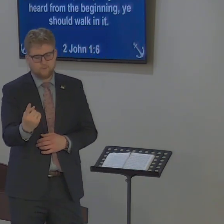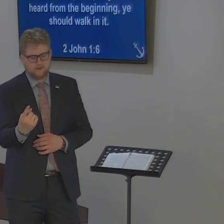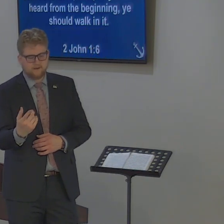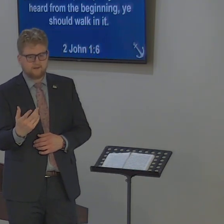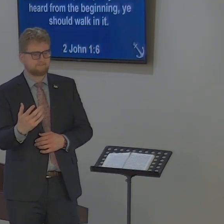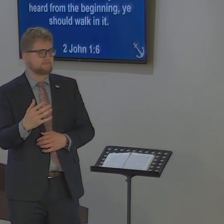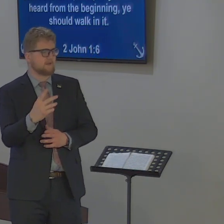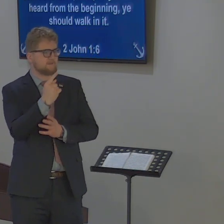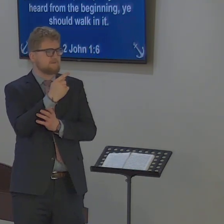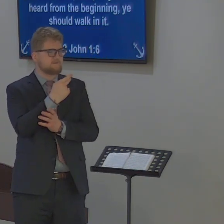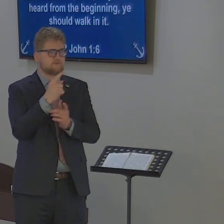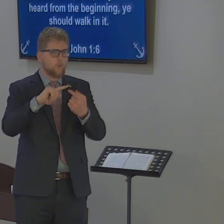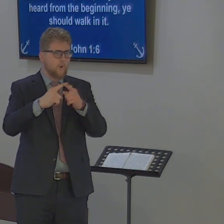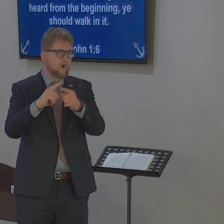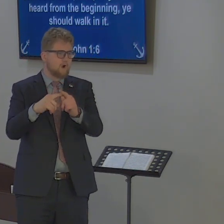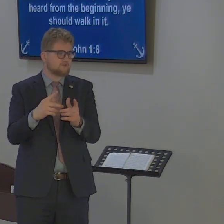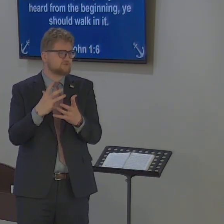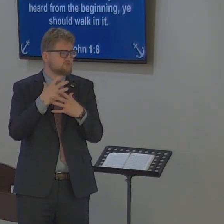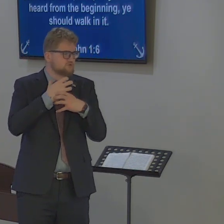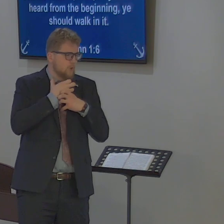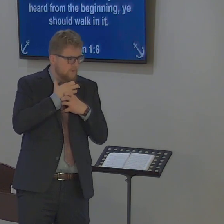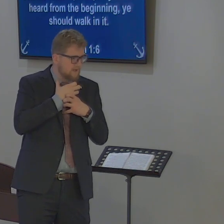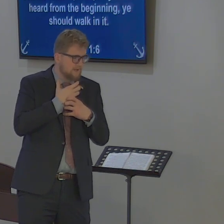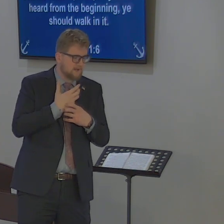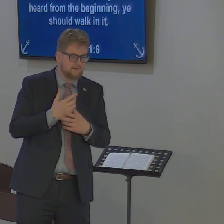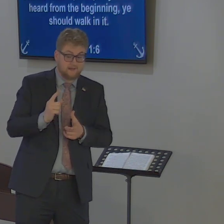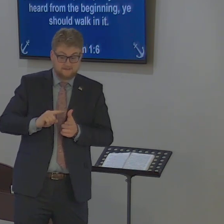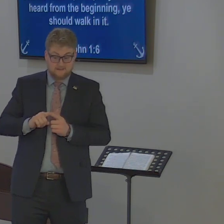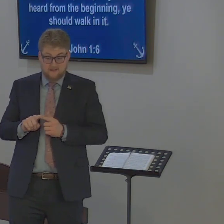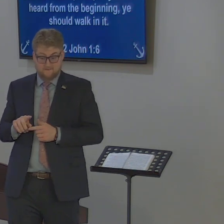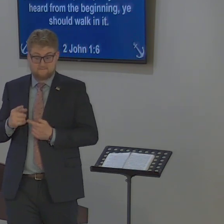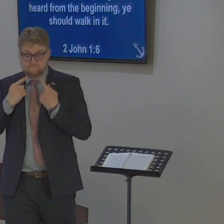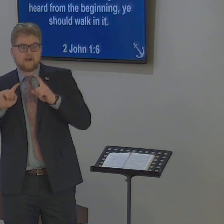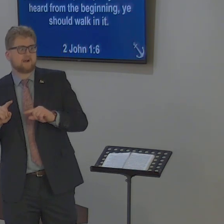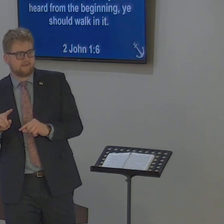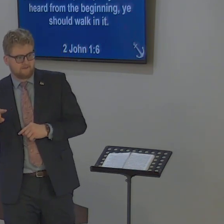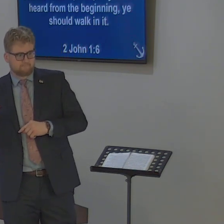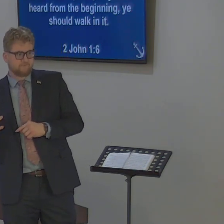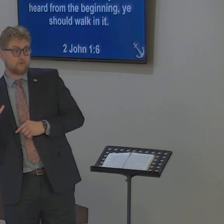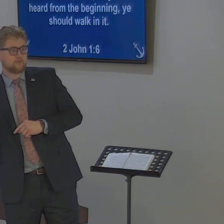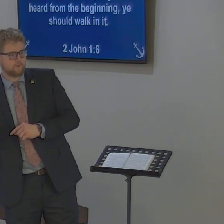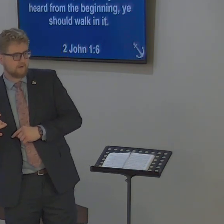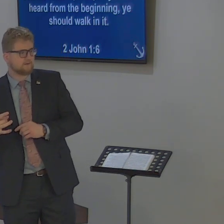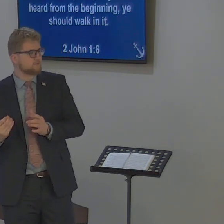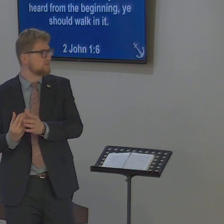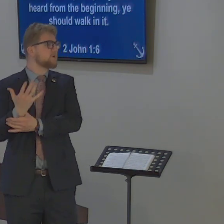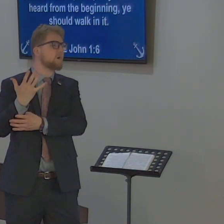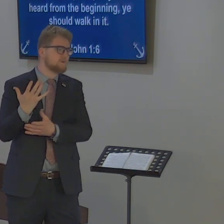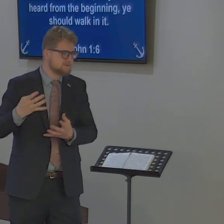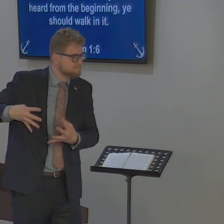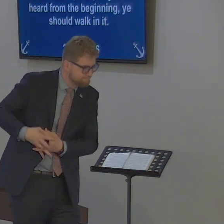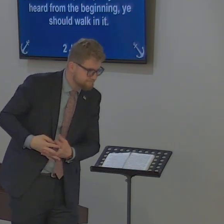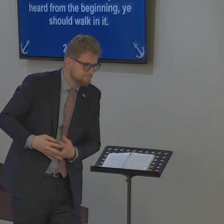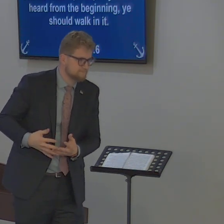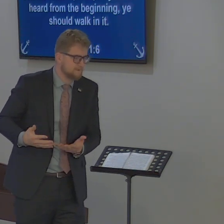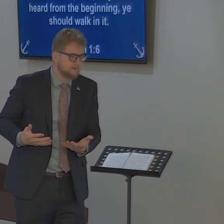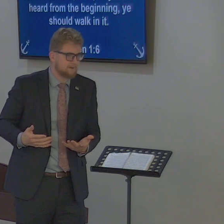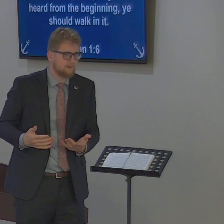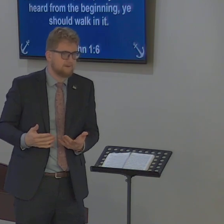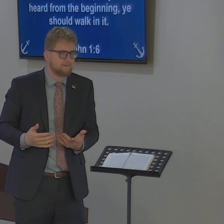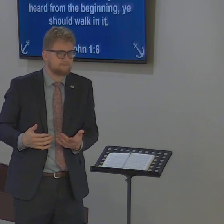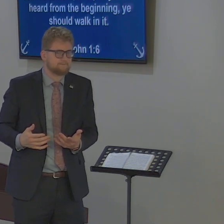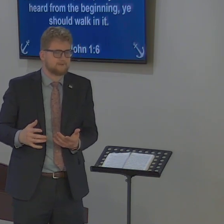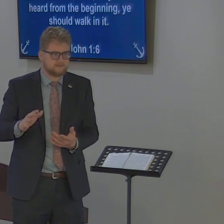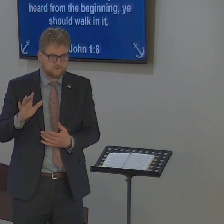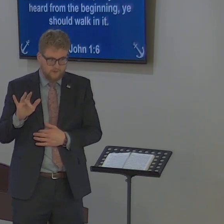us. Or the deception that it doesn't have to be rooted. Listen, you can be a complacent, nonchalant Christian and you'll be all right in